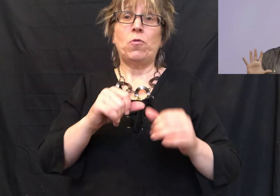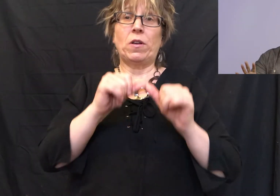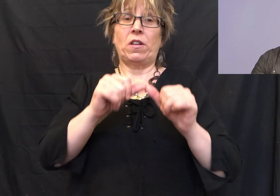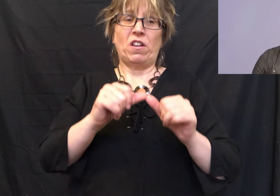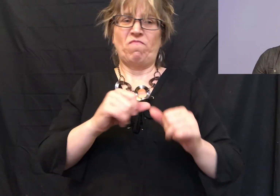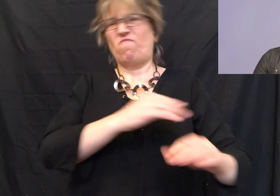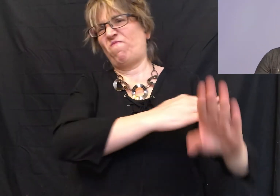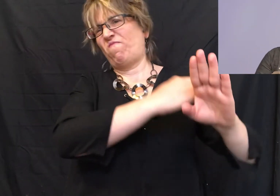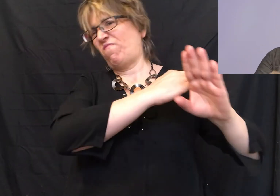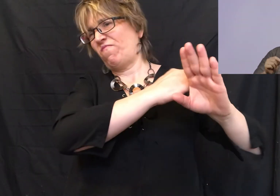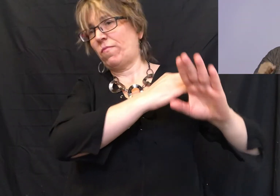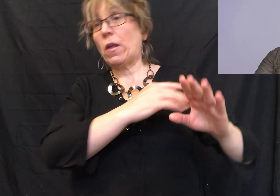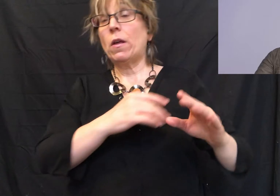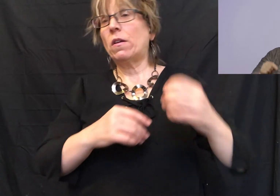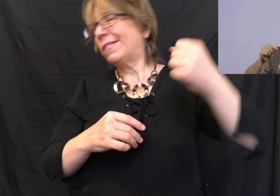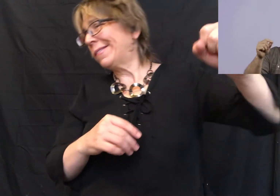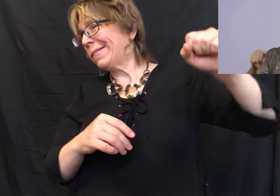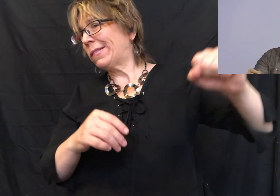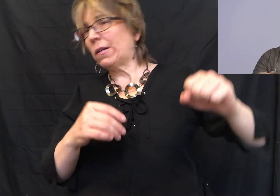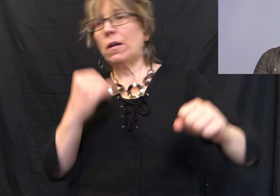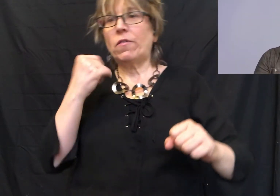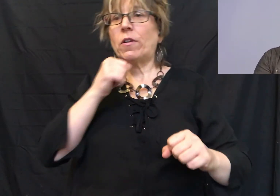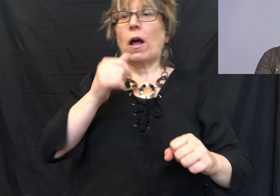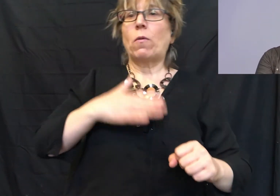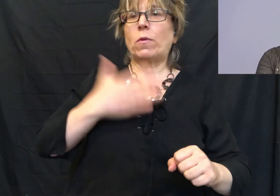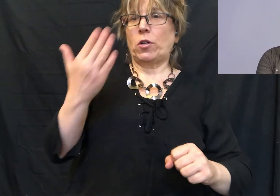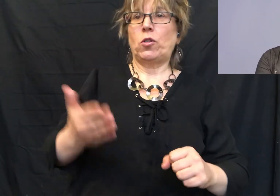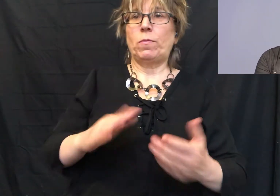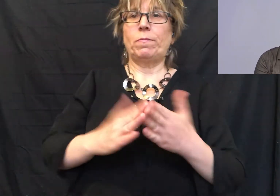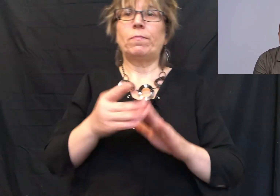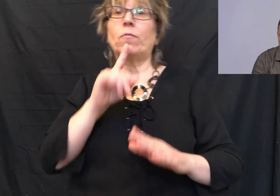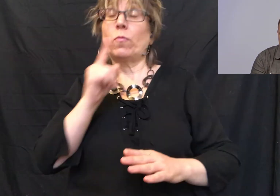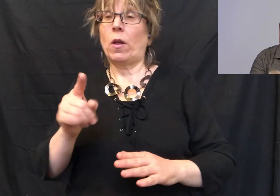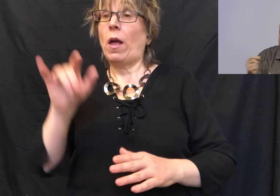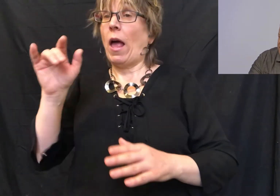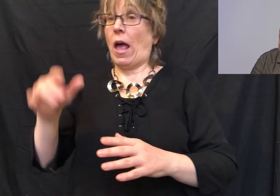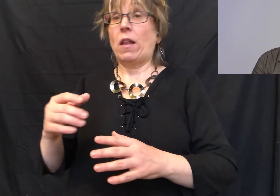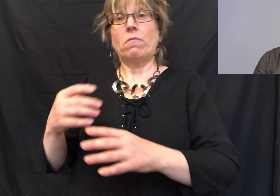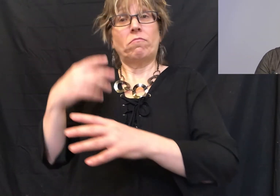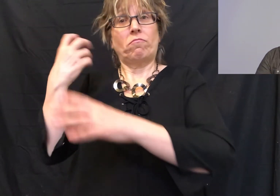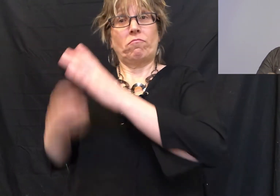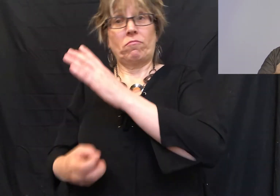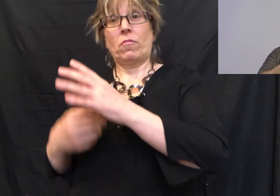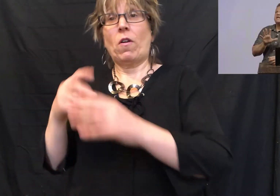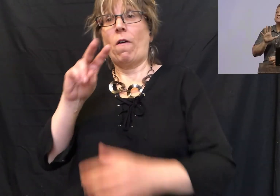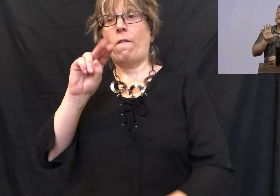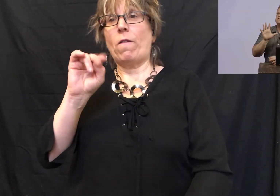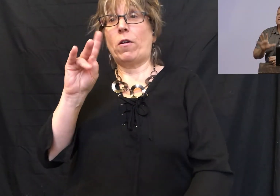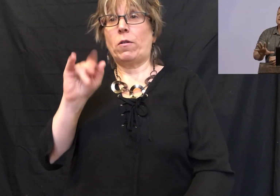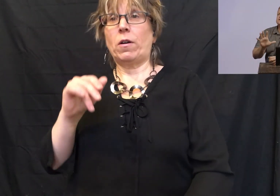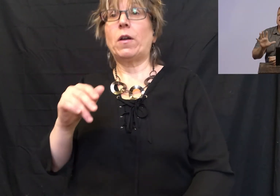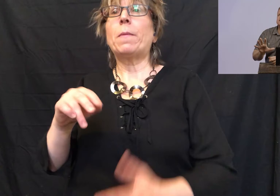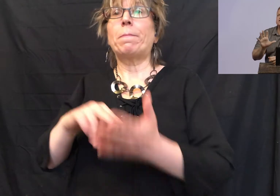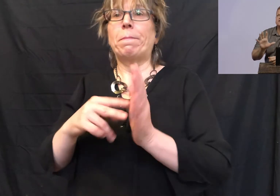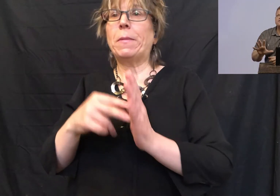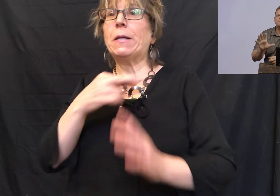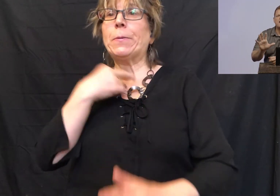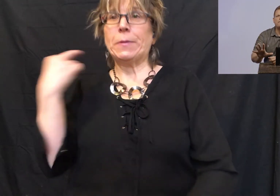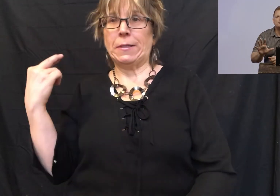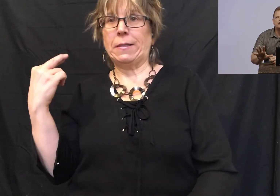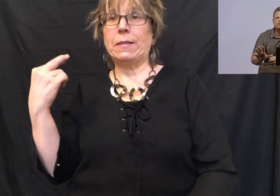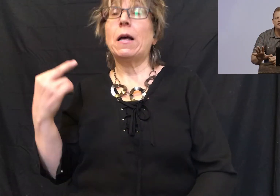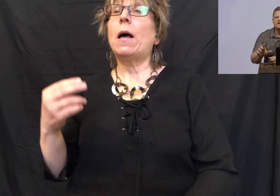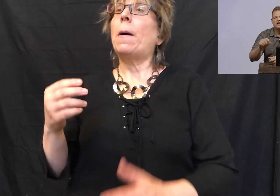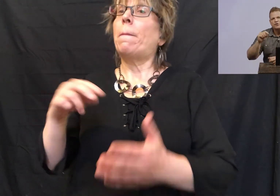keep people out, if you're not willing to be real. Embracing our vulnerability is risky. But listen, it's not nearly as dangerous as giving up